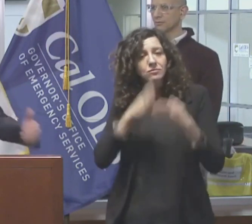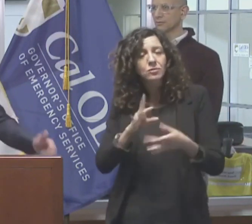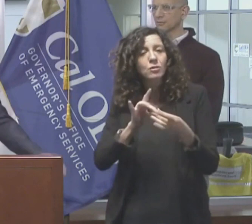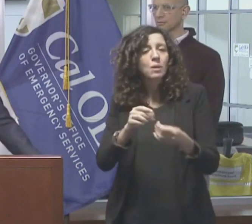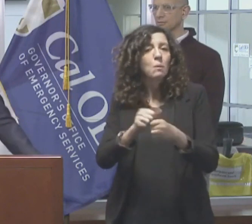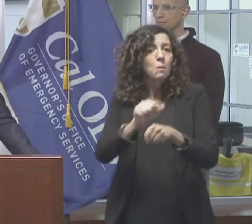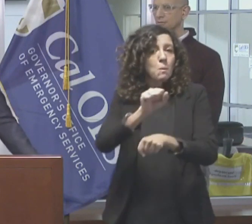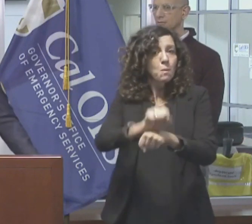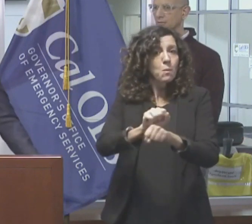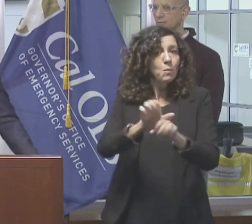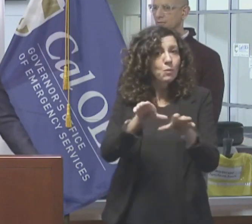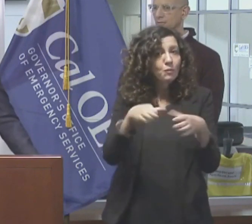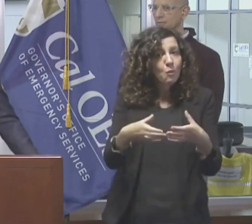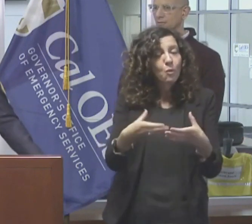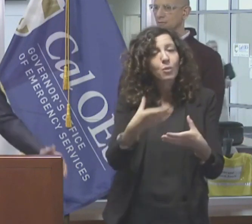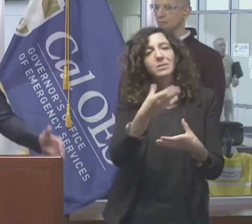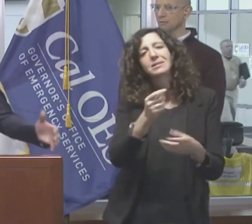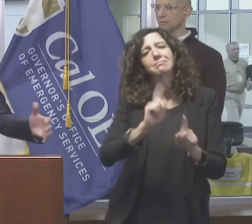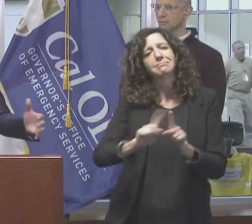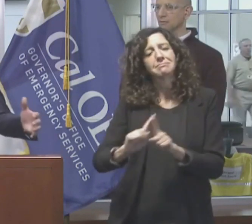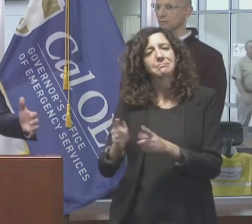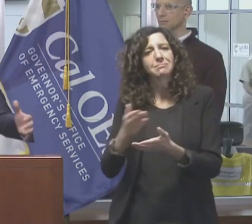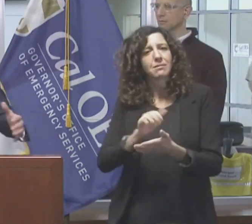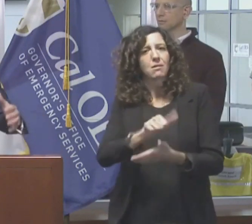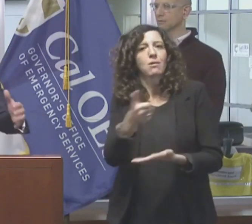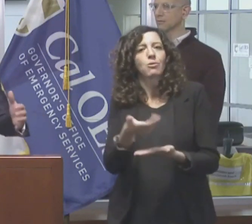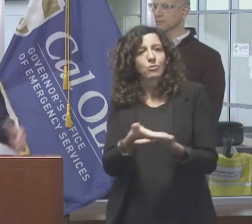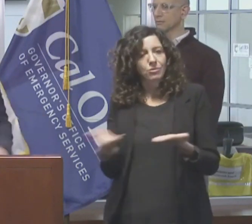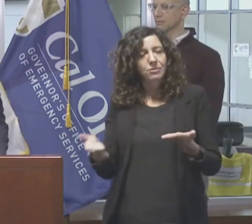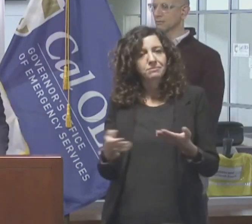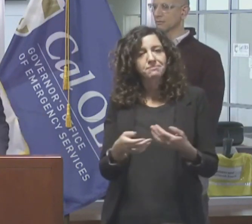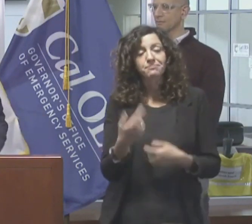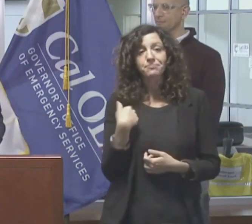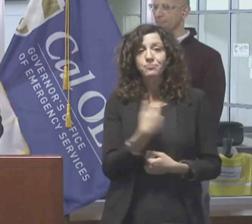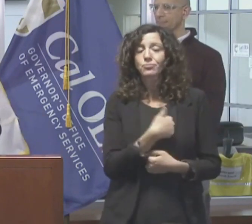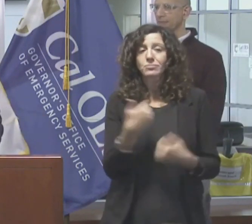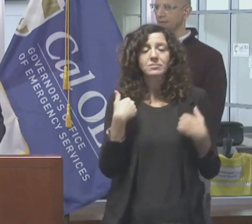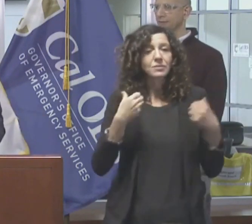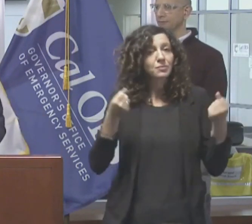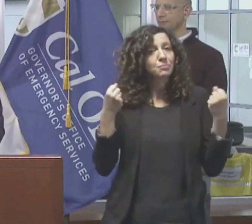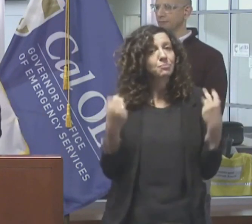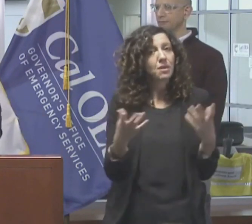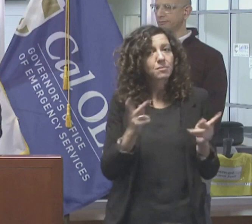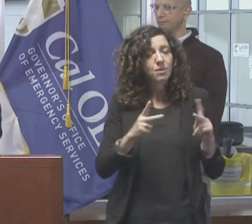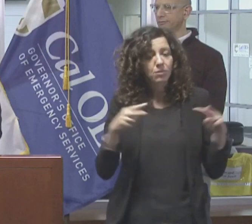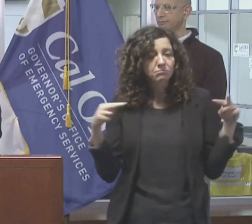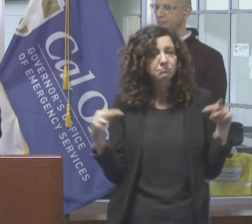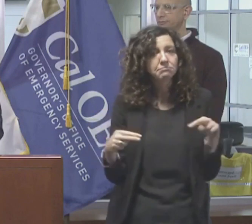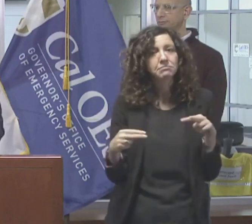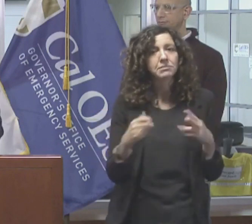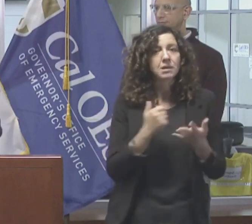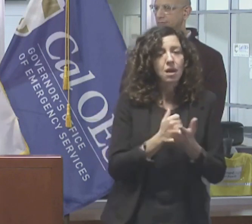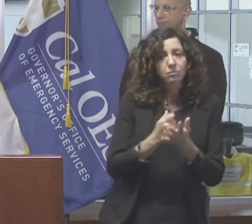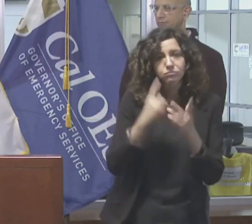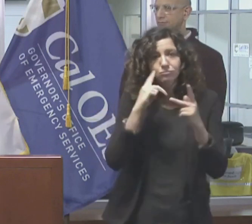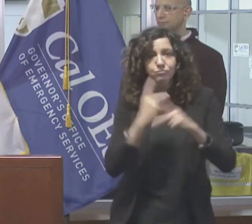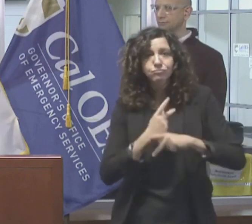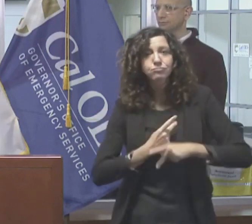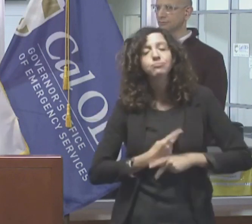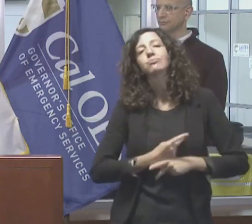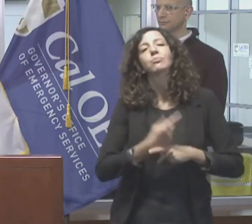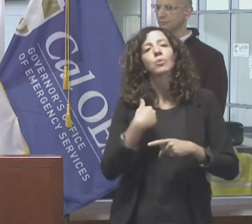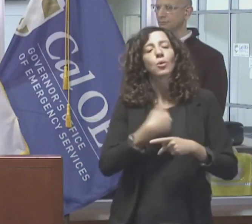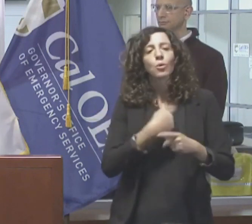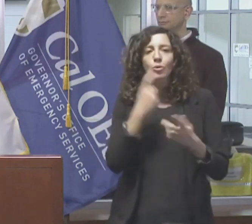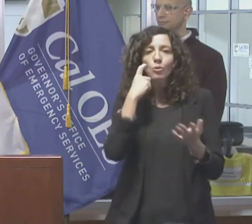workforce and the like. And so we are looking at this from a very holistic perspective and a holistic lens.